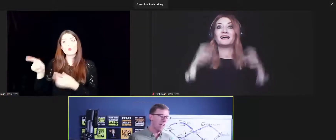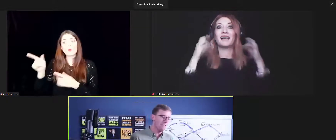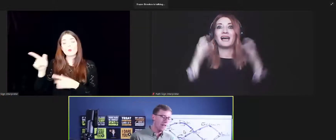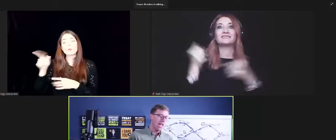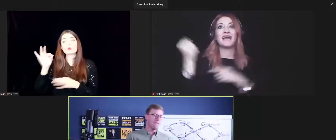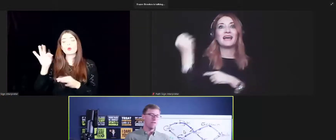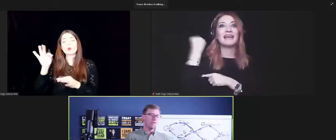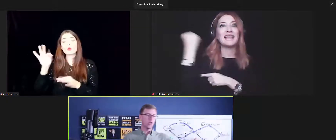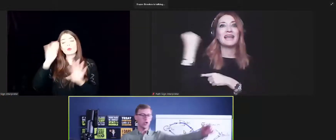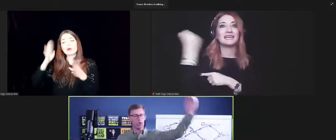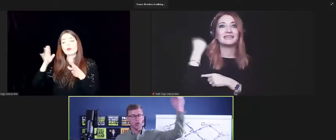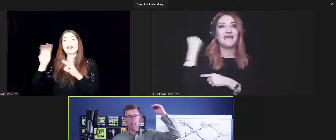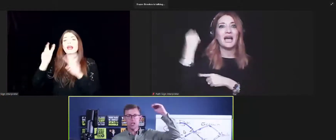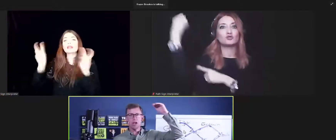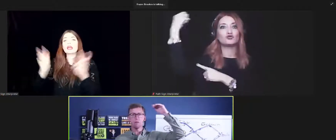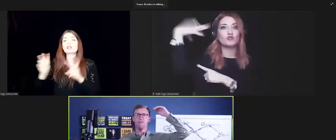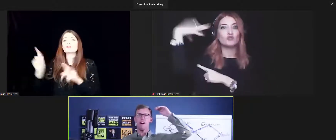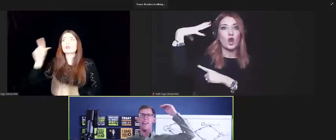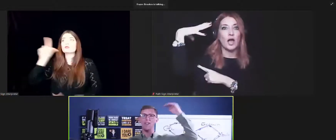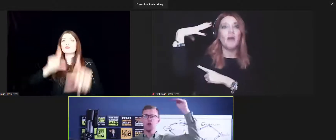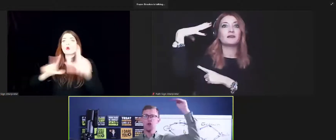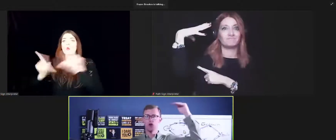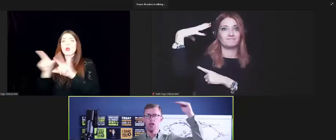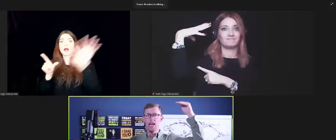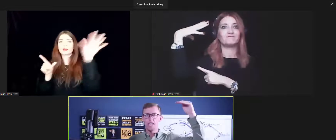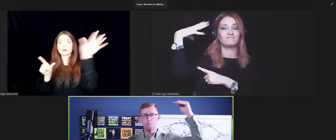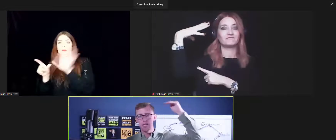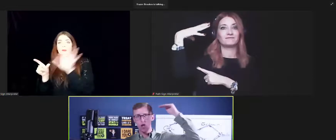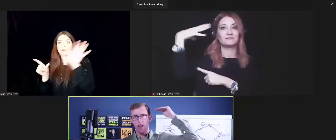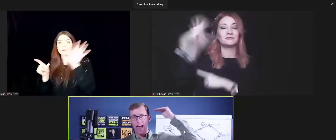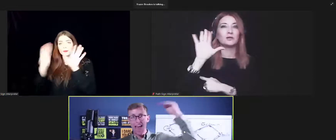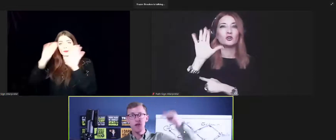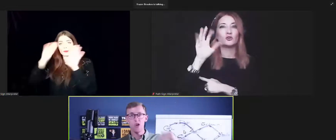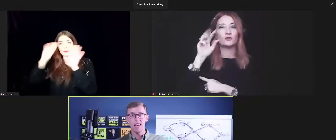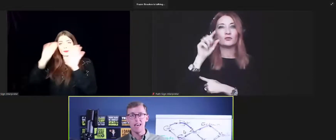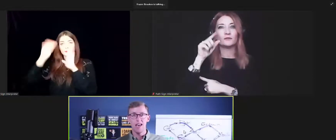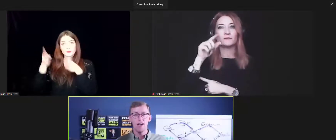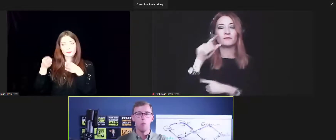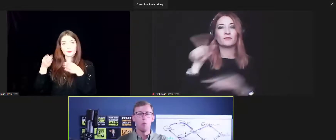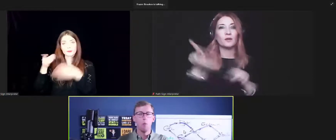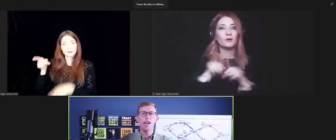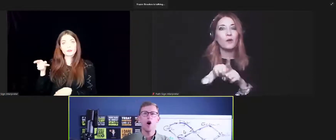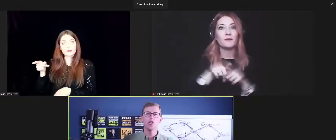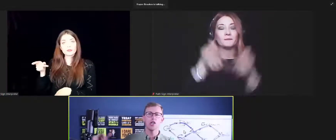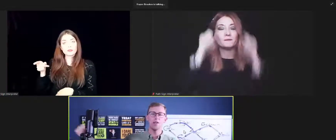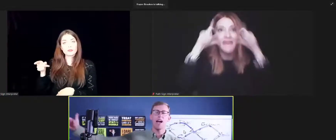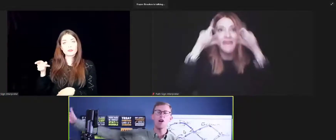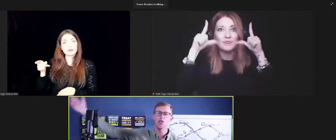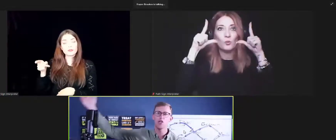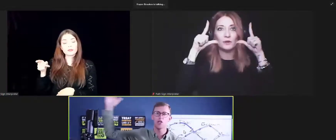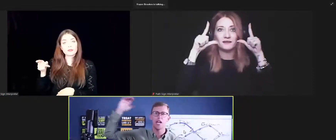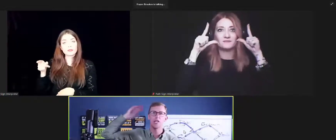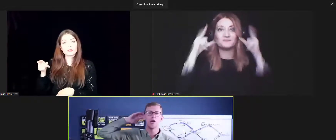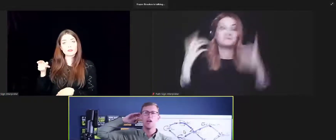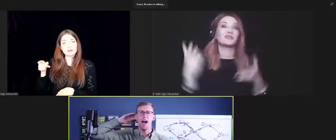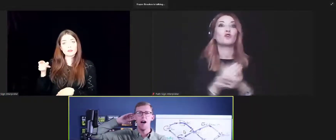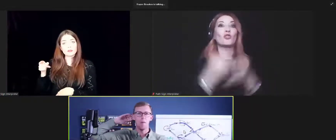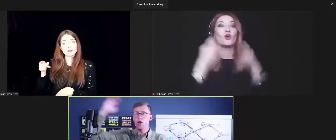that if success in terms of financial is based on energy, then why can't